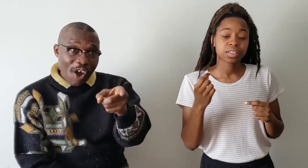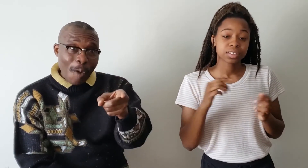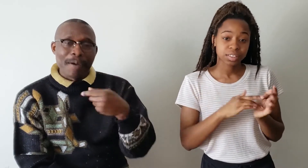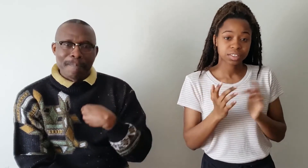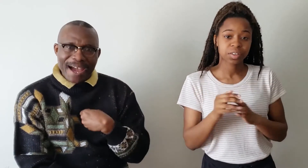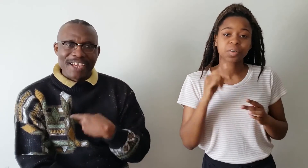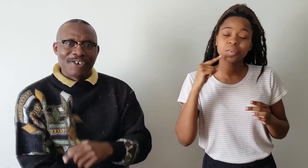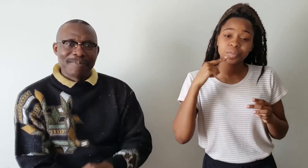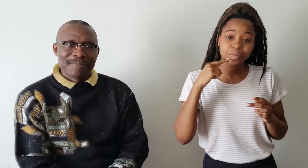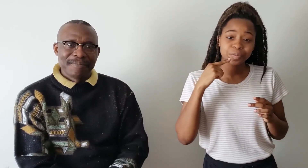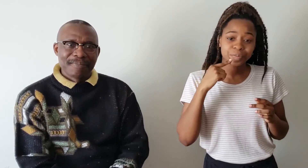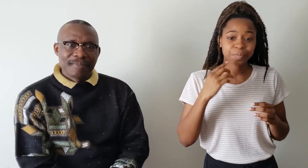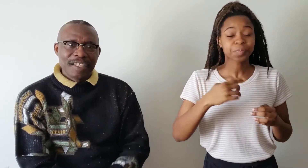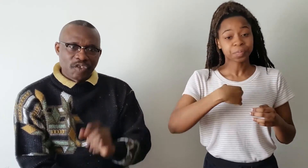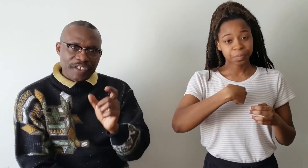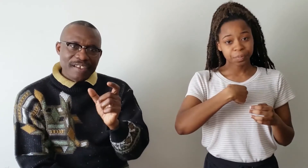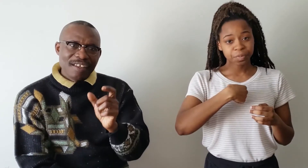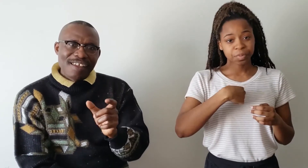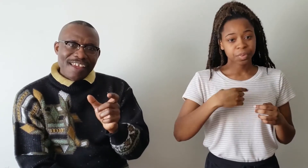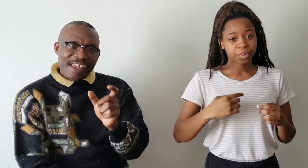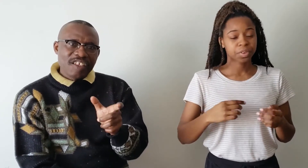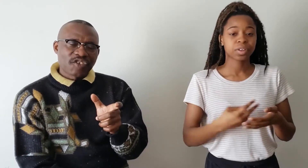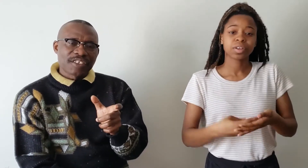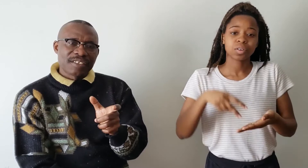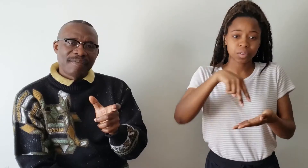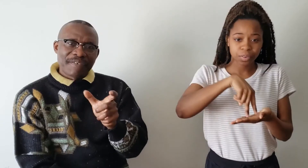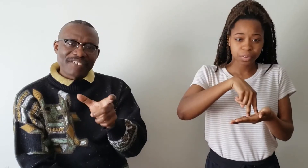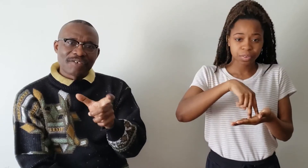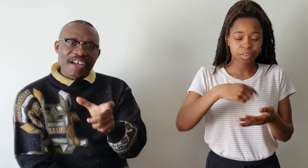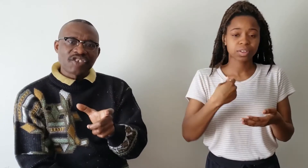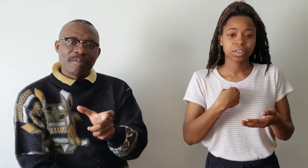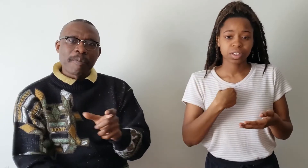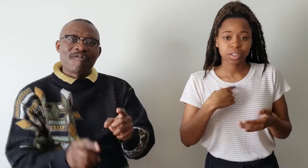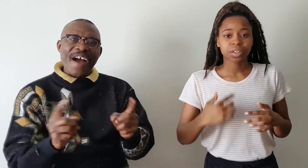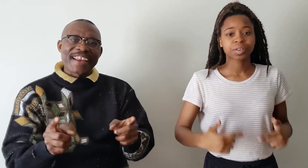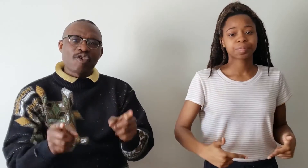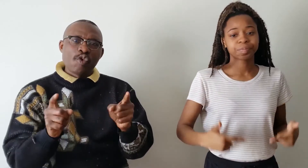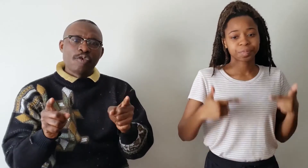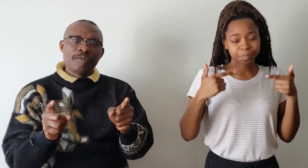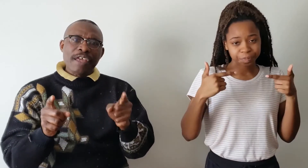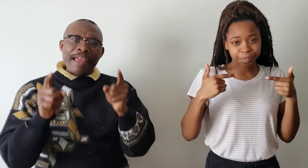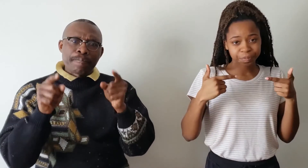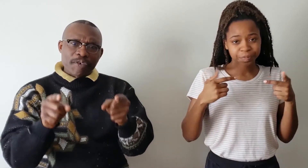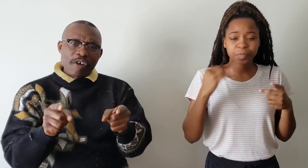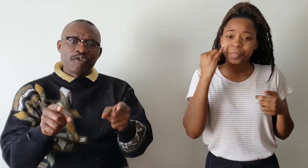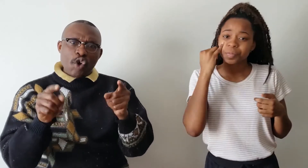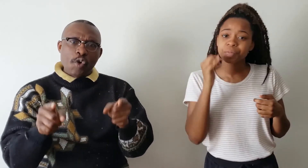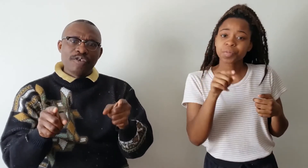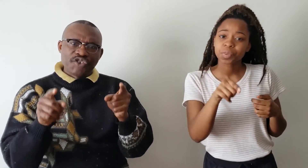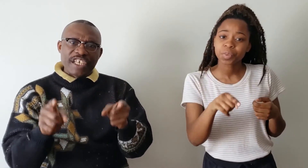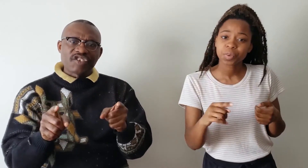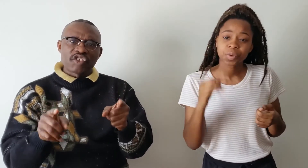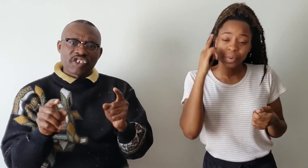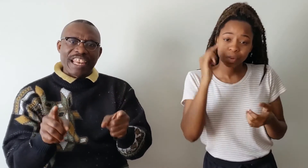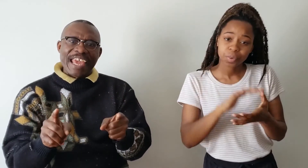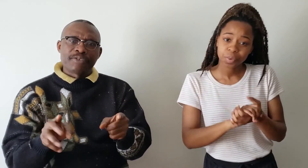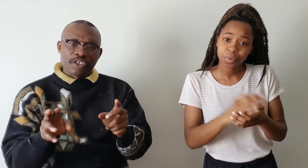hope, my hope. See, Easter, the resurrection, provided who and proved who Jesus claimed to